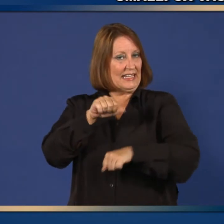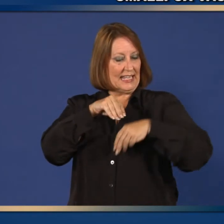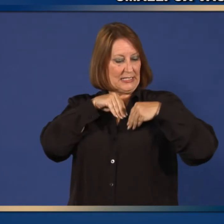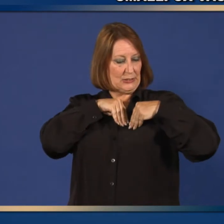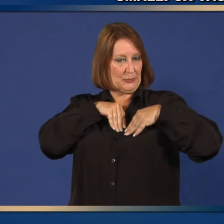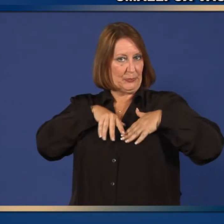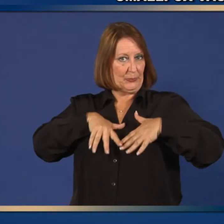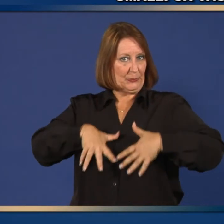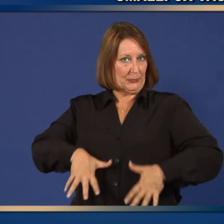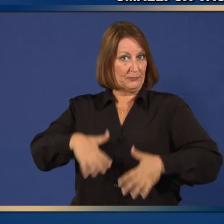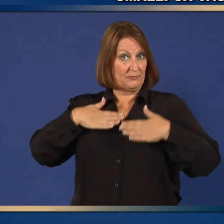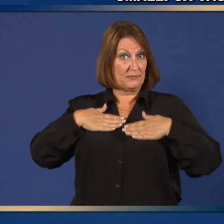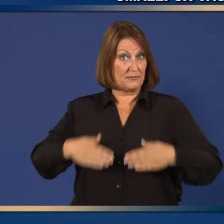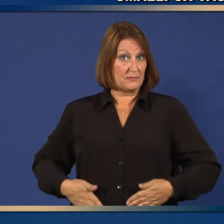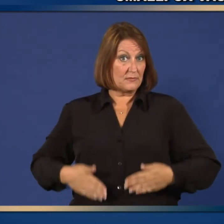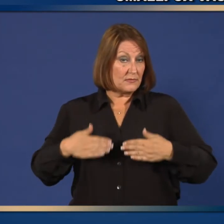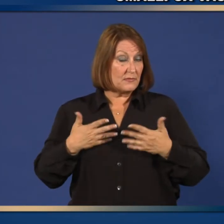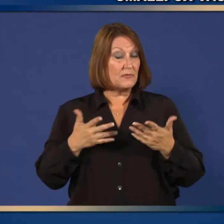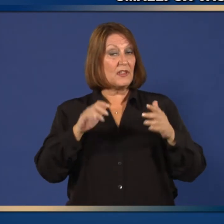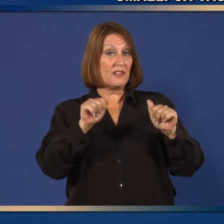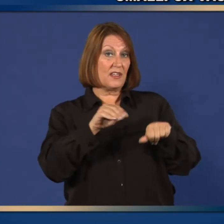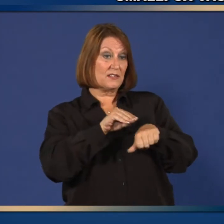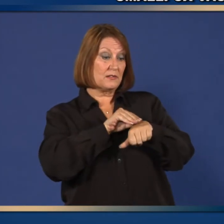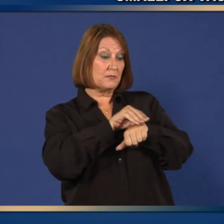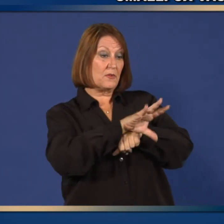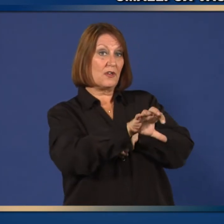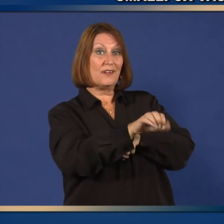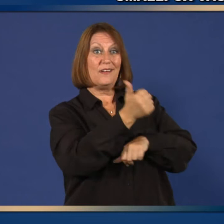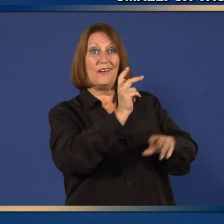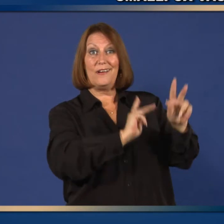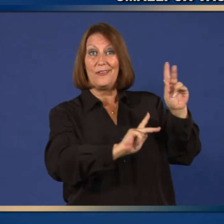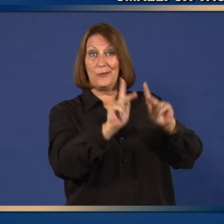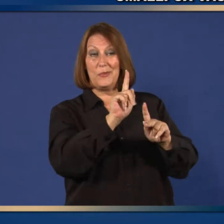other people through close physical contact.